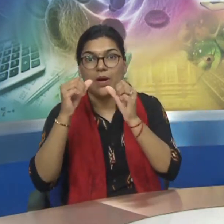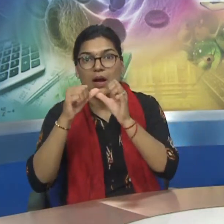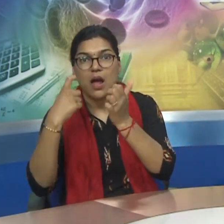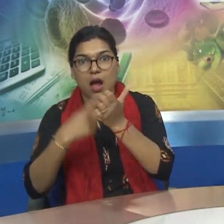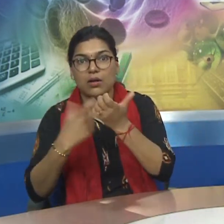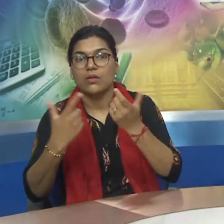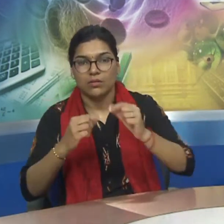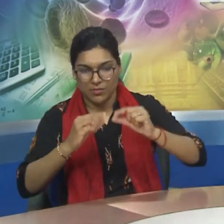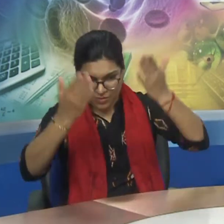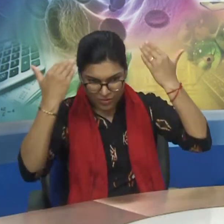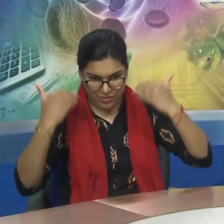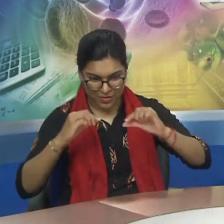status bar.